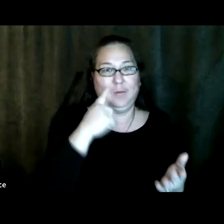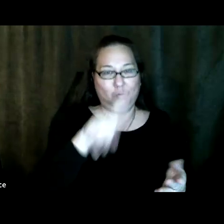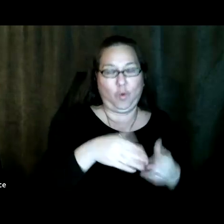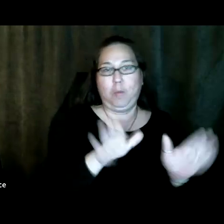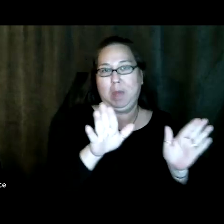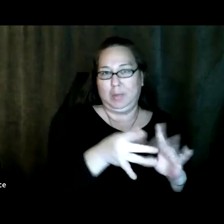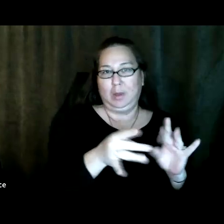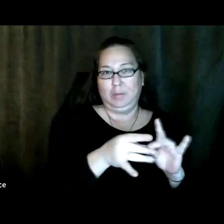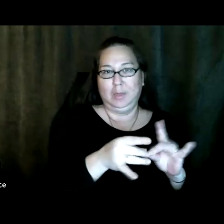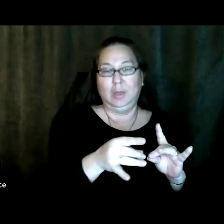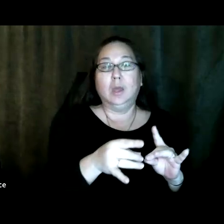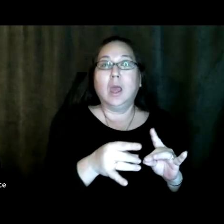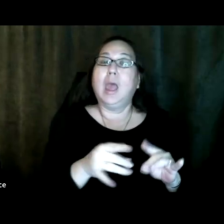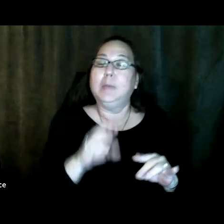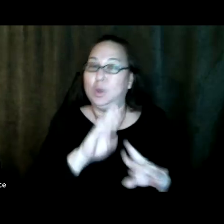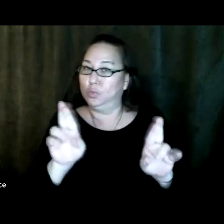camera.